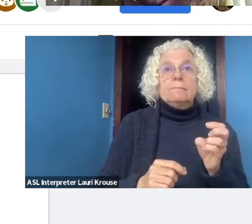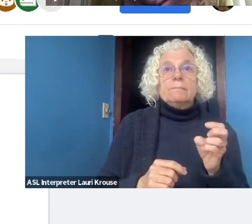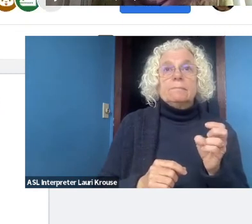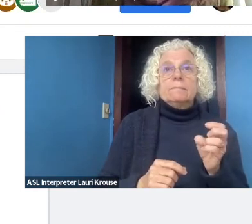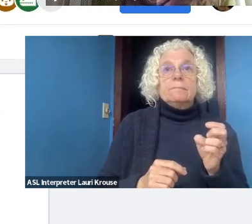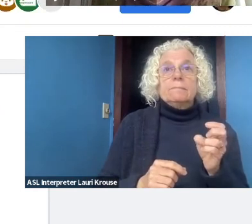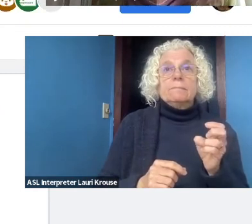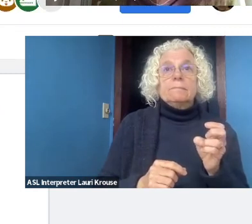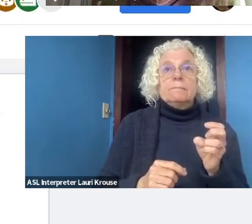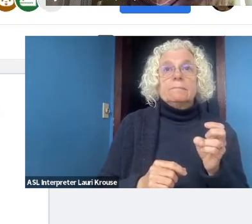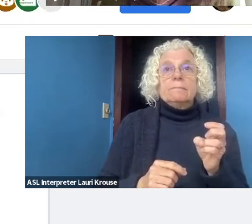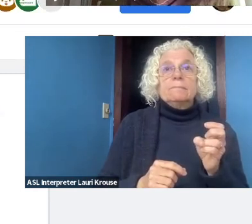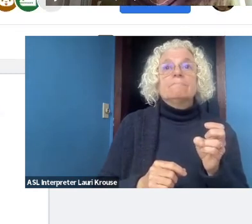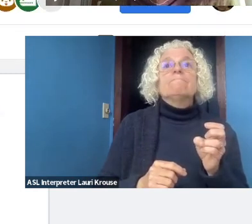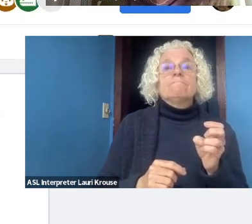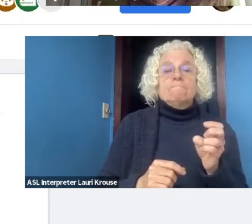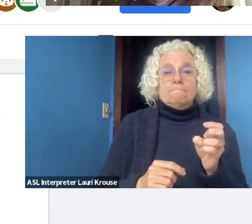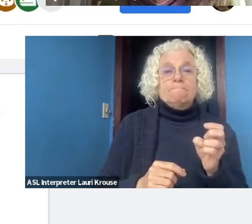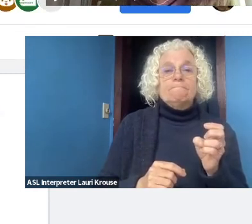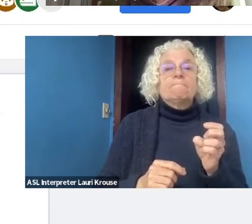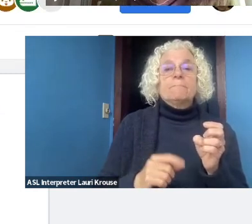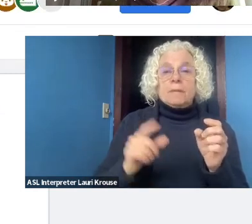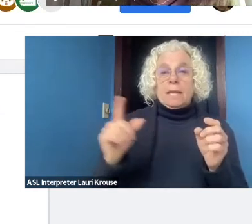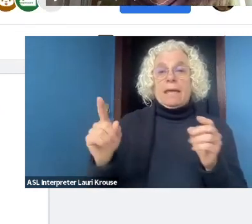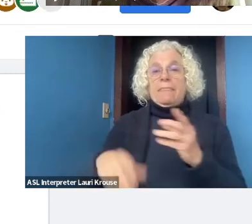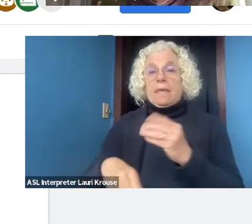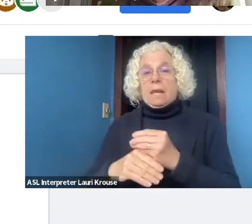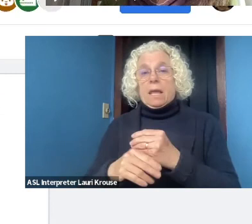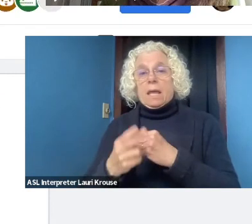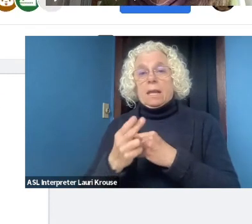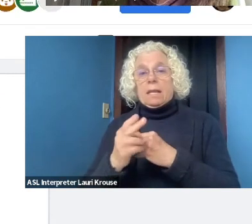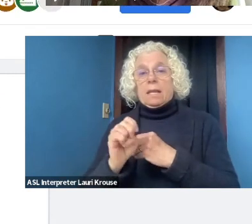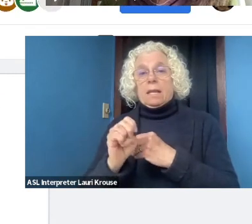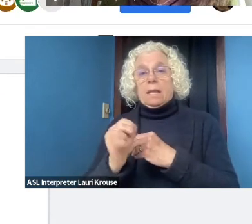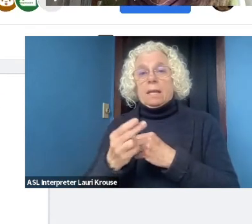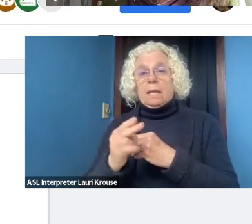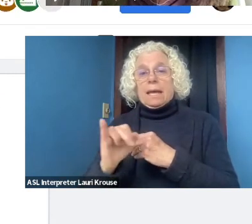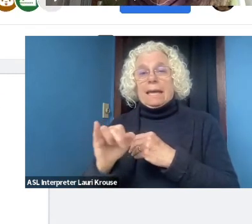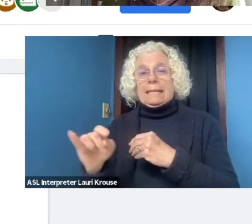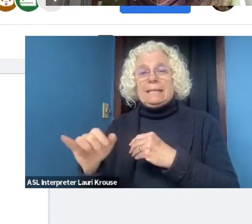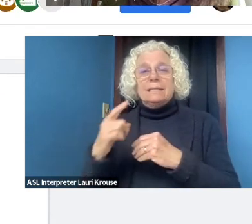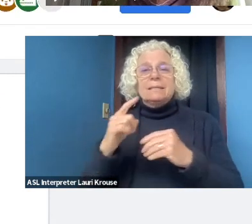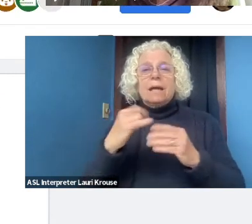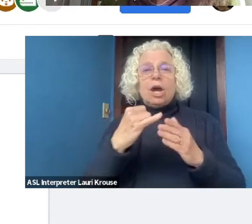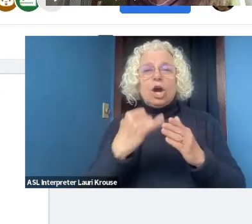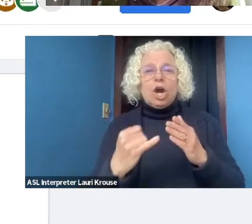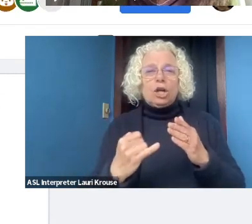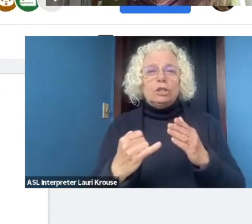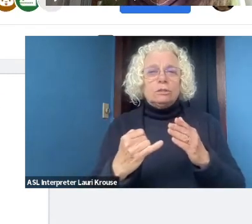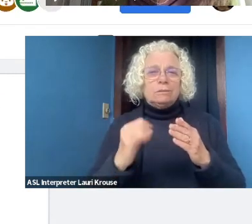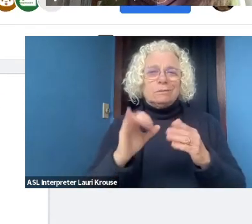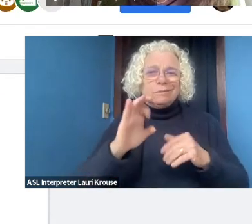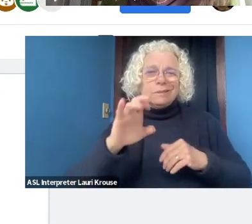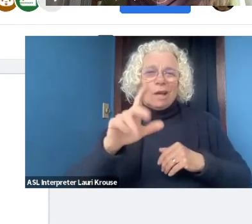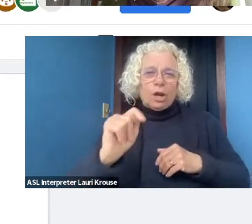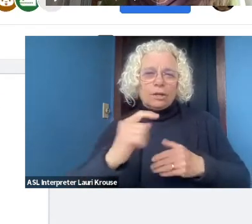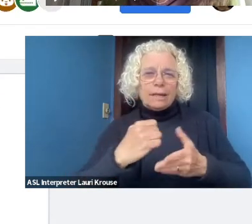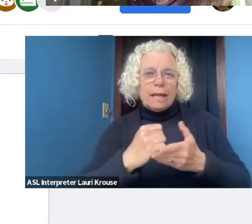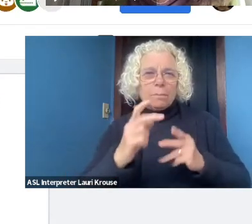reinforced by Heidi, that arts are good at raising awareness. I think they're also good at activating people.